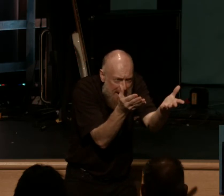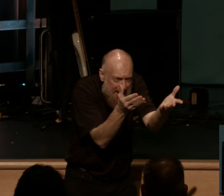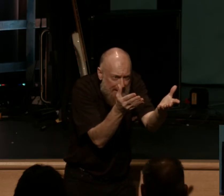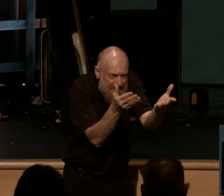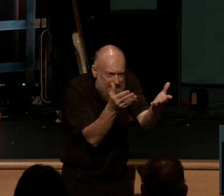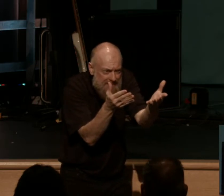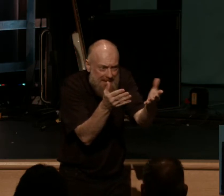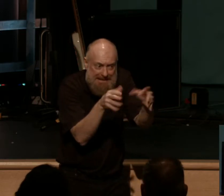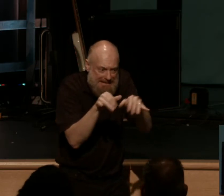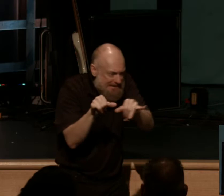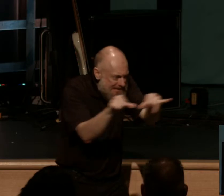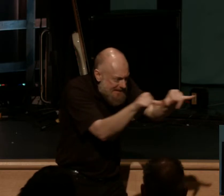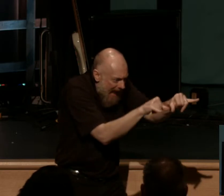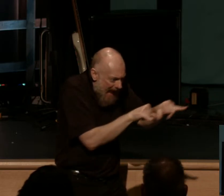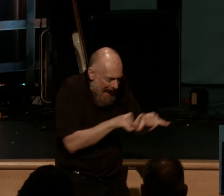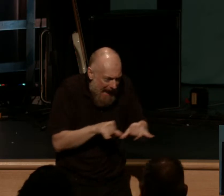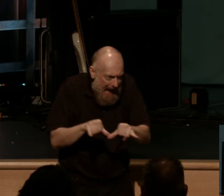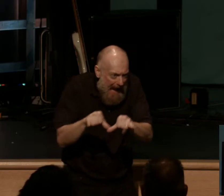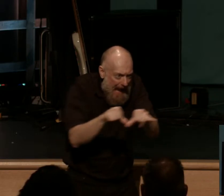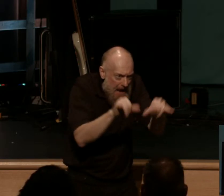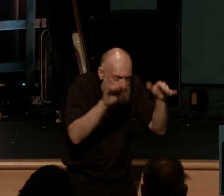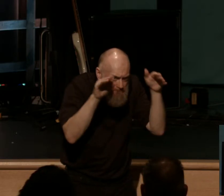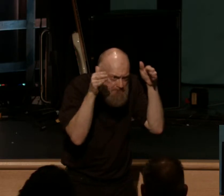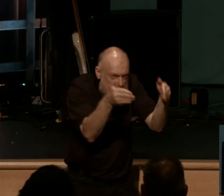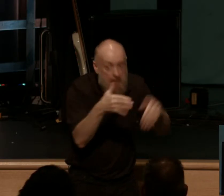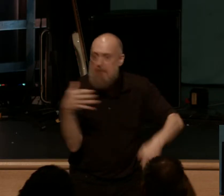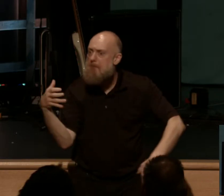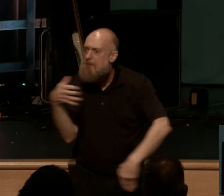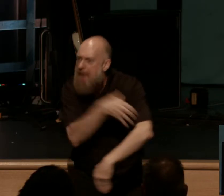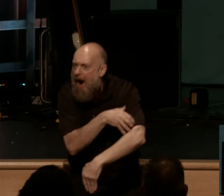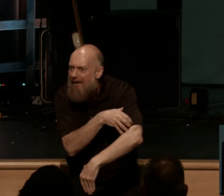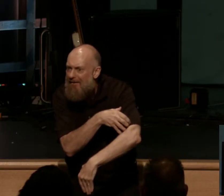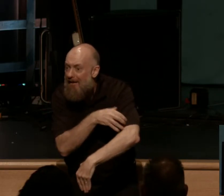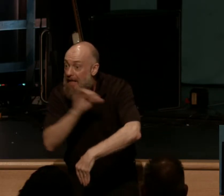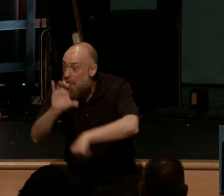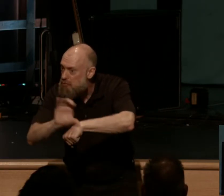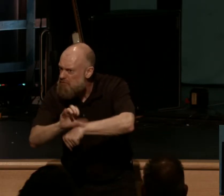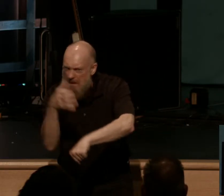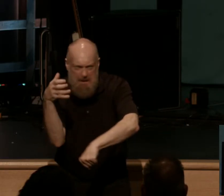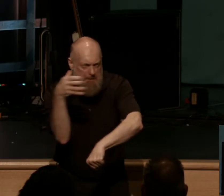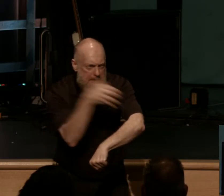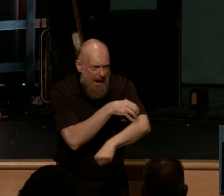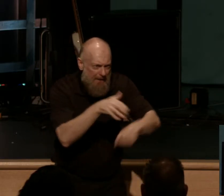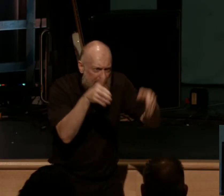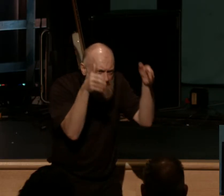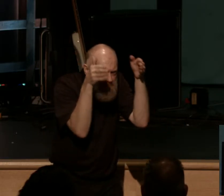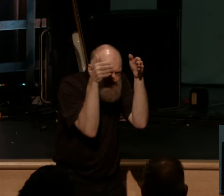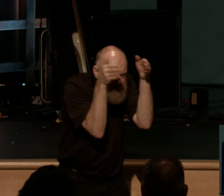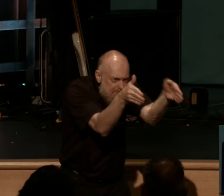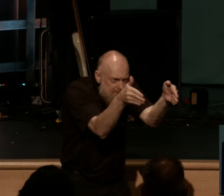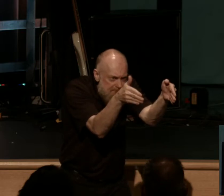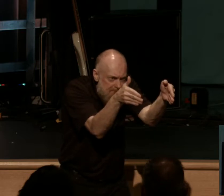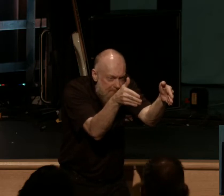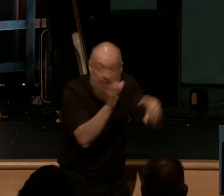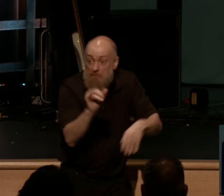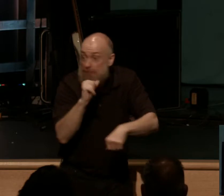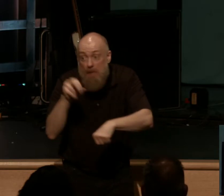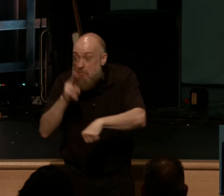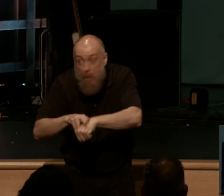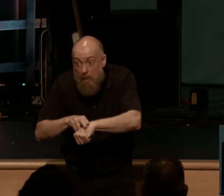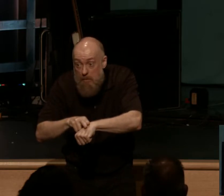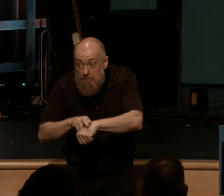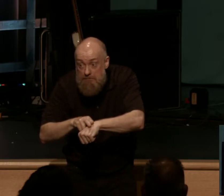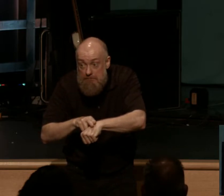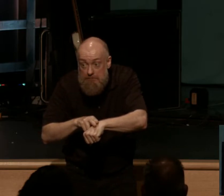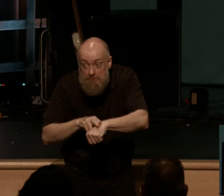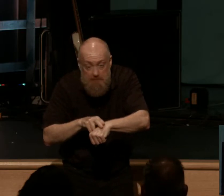same direction. An incredibly powerful way, a very difficult way, but a powerful, not the normal way, but